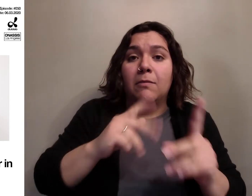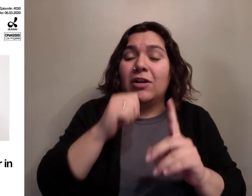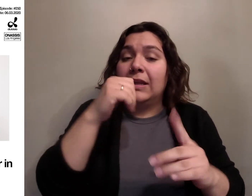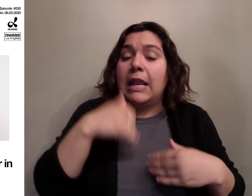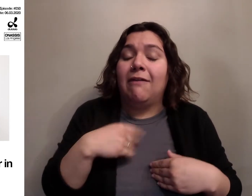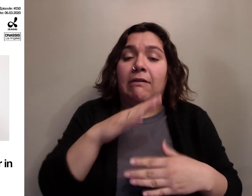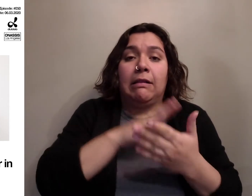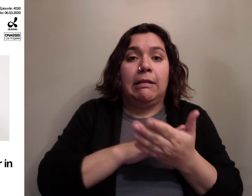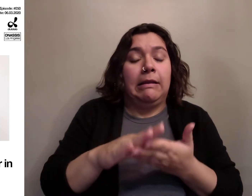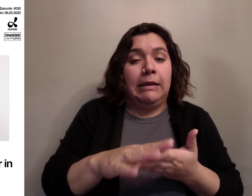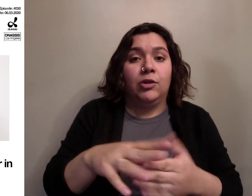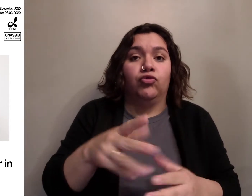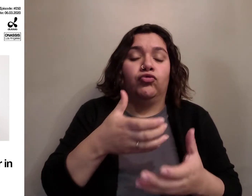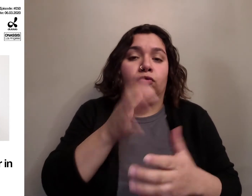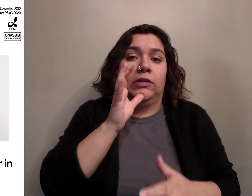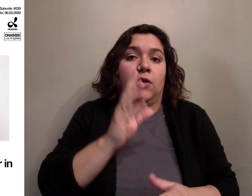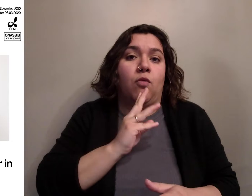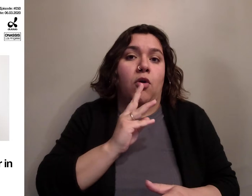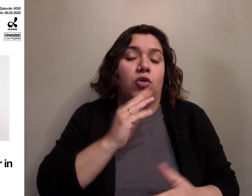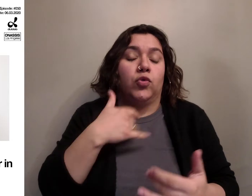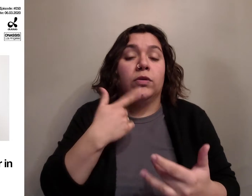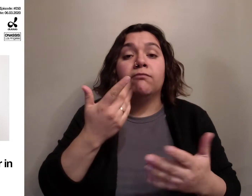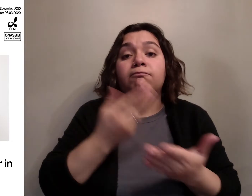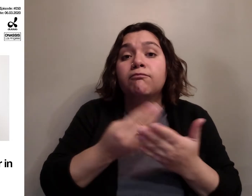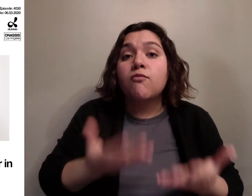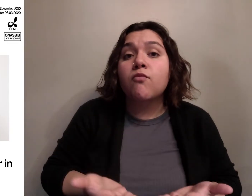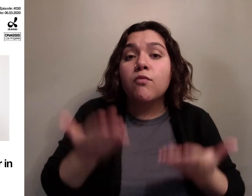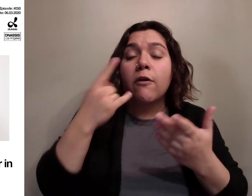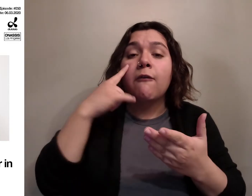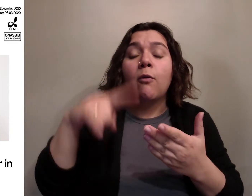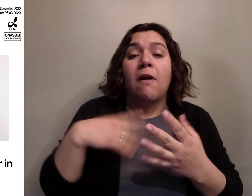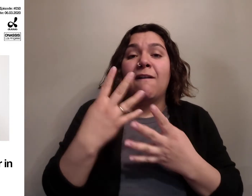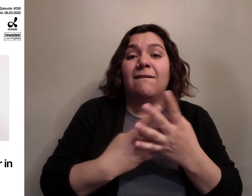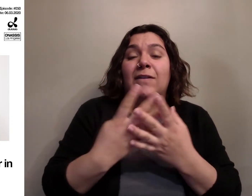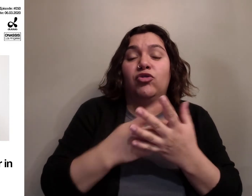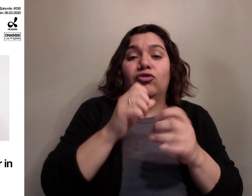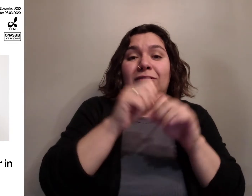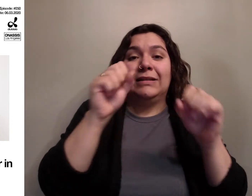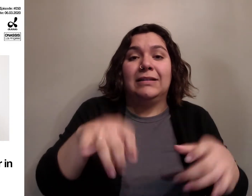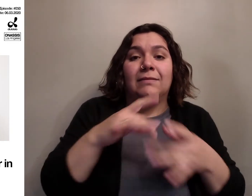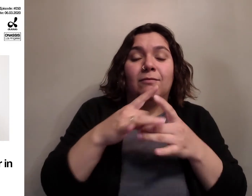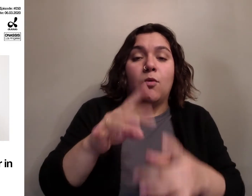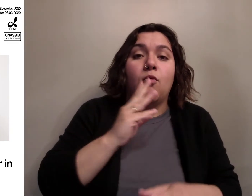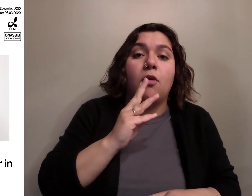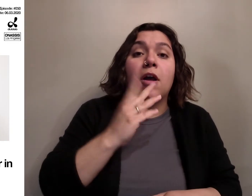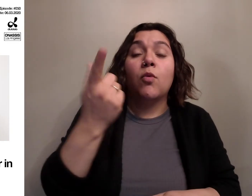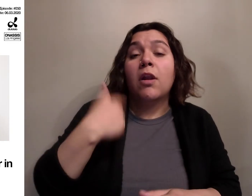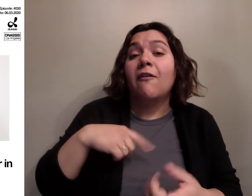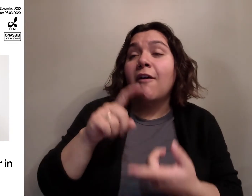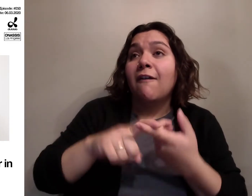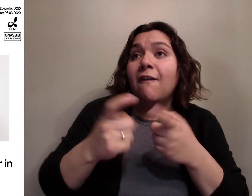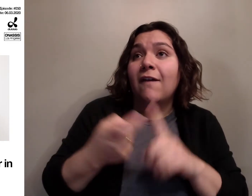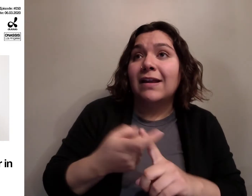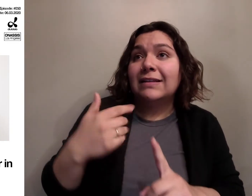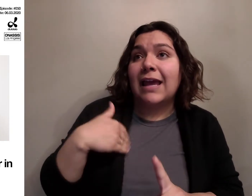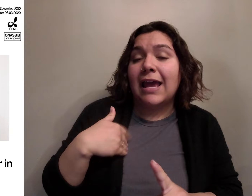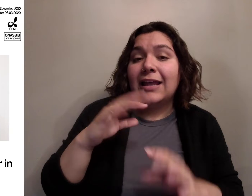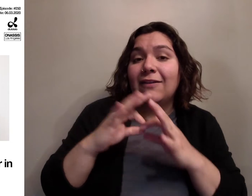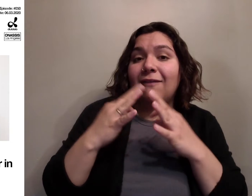water was so bad. People did not have clean drinking water, so we raised money for a water filtration system. And